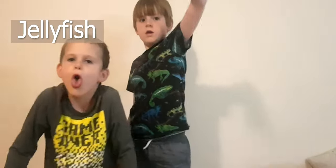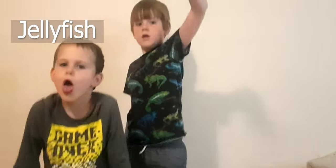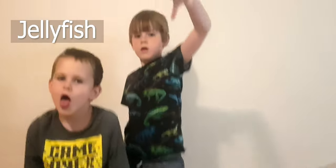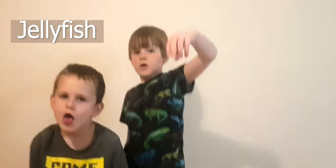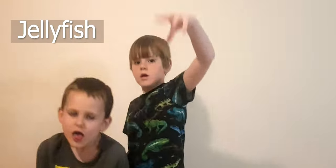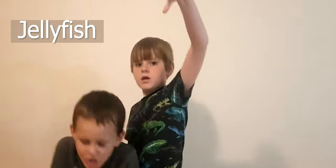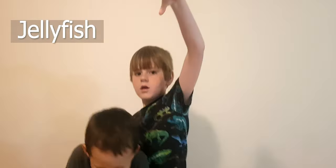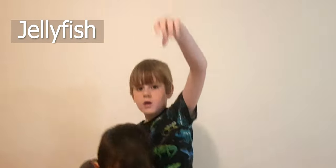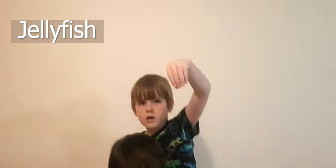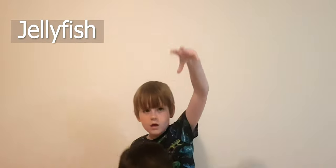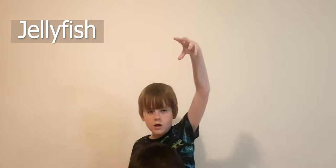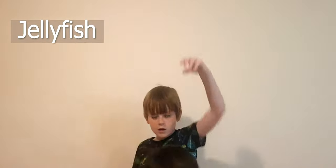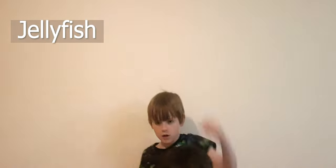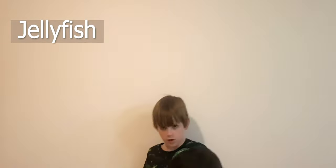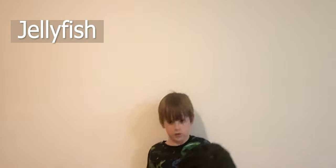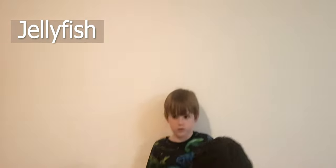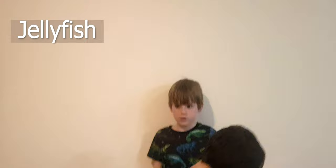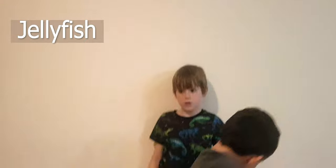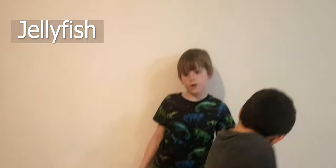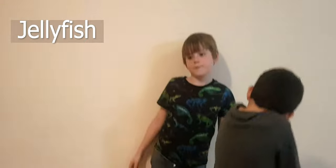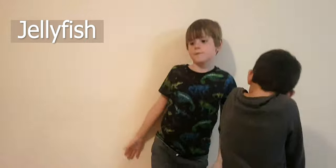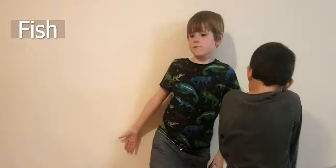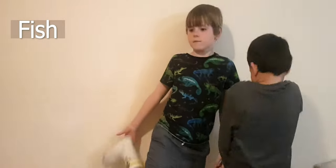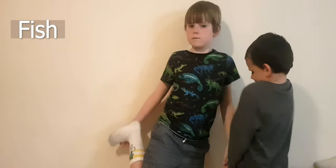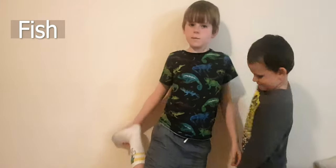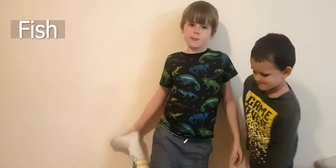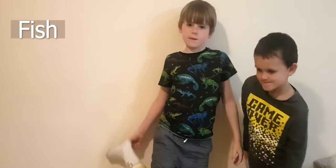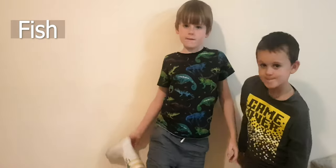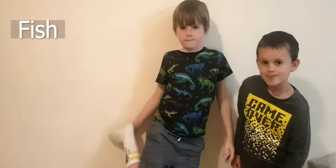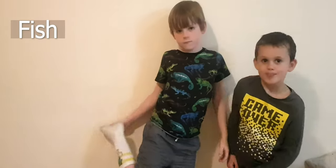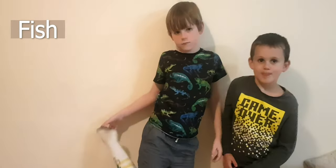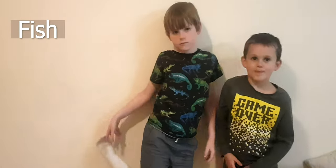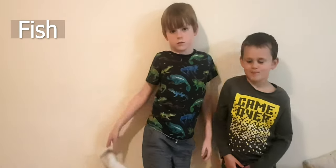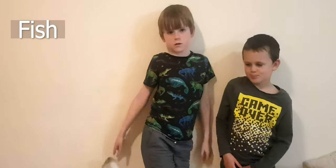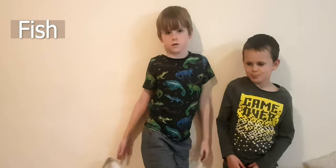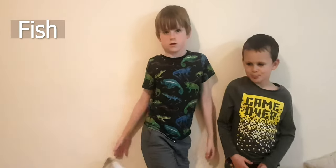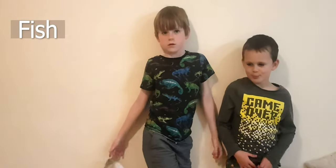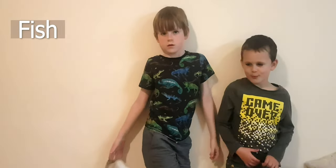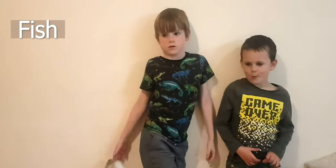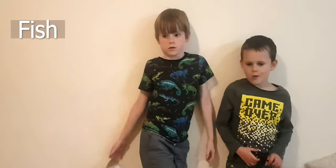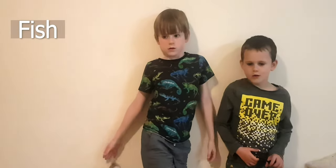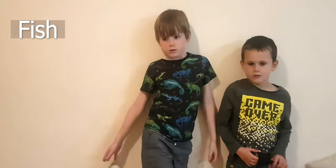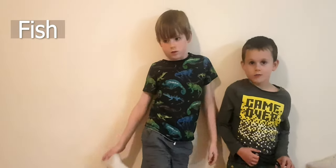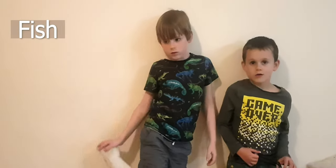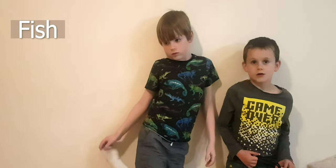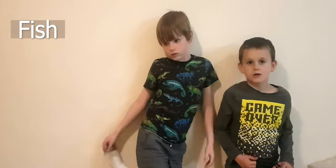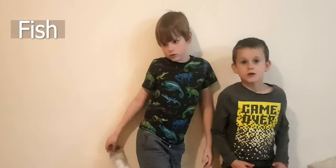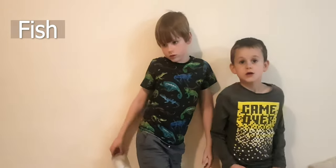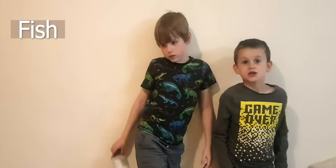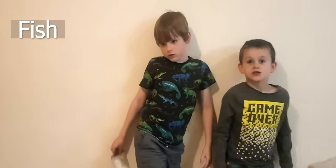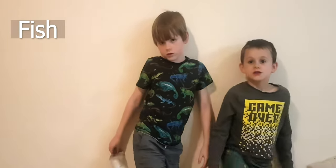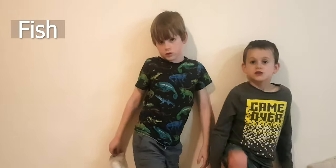Good, jellyfish, off it goes. And what about, can you remember any other ones? Fish?